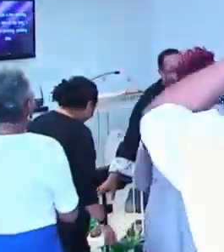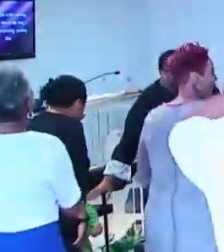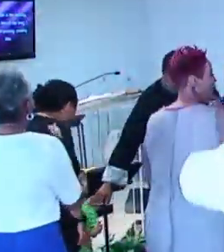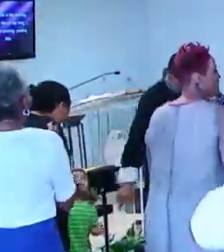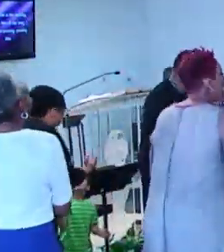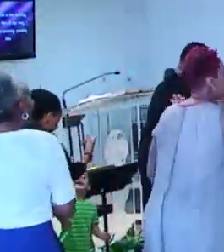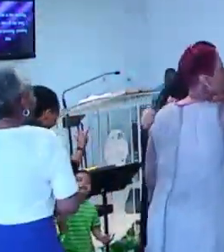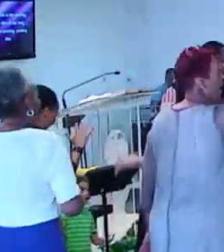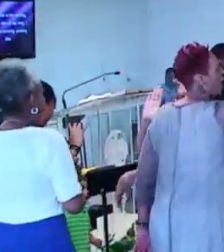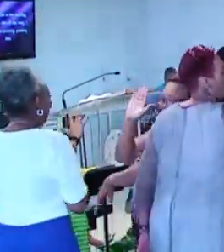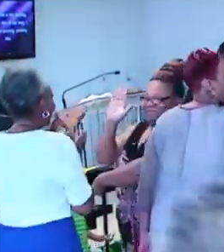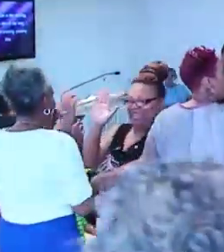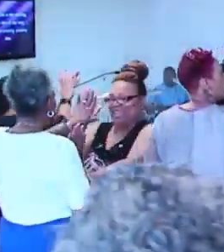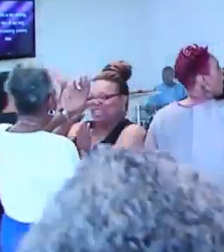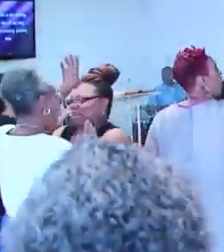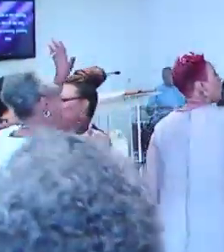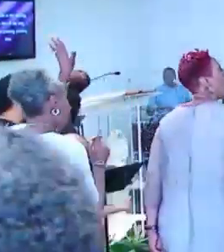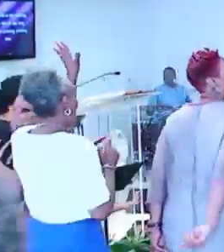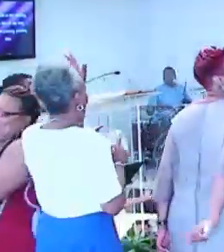I feel like shouting in the morning.